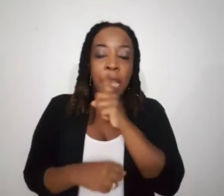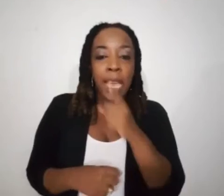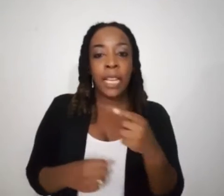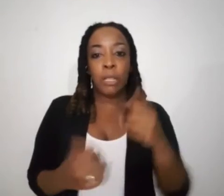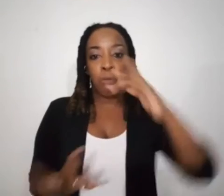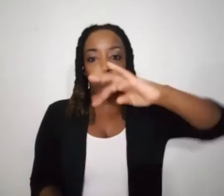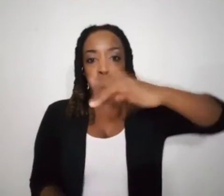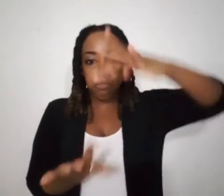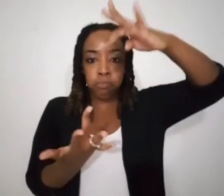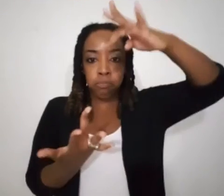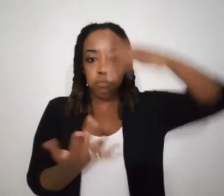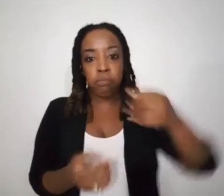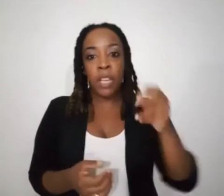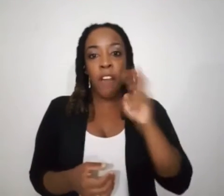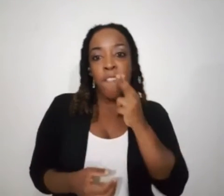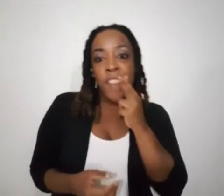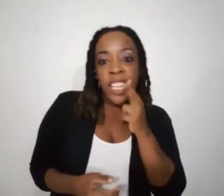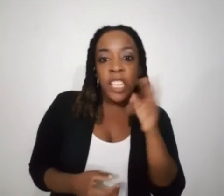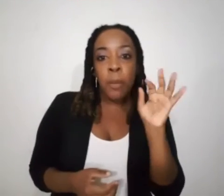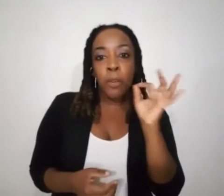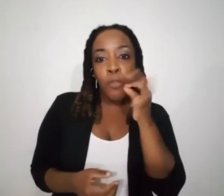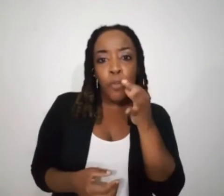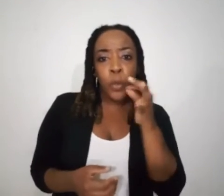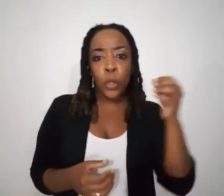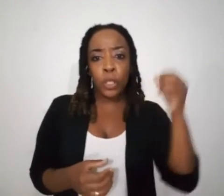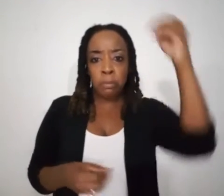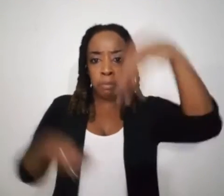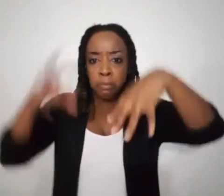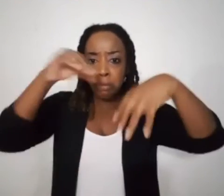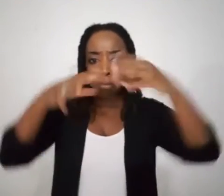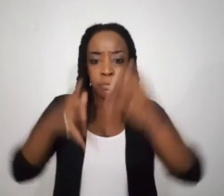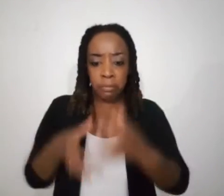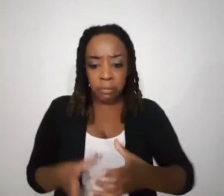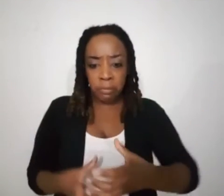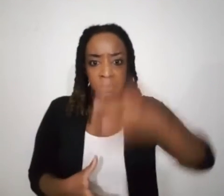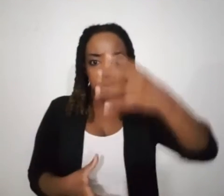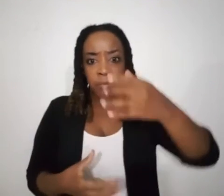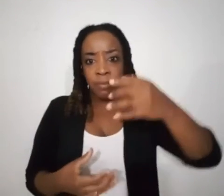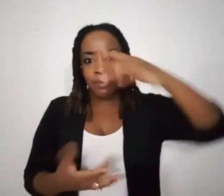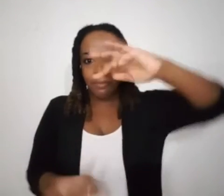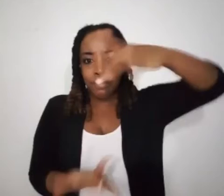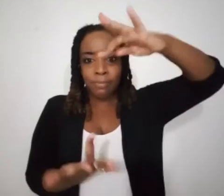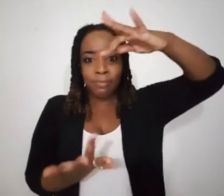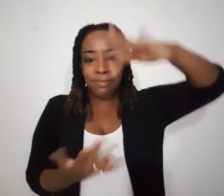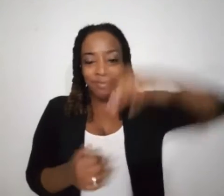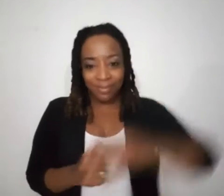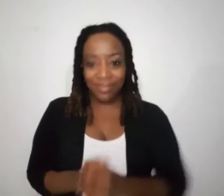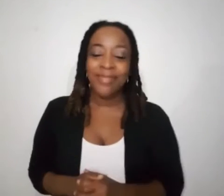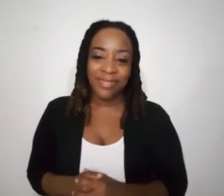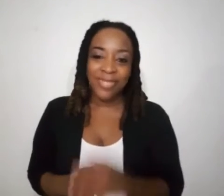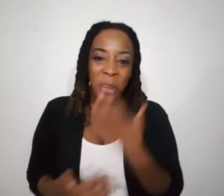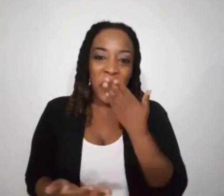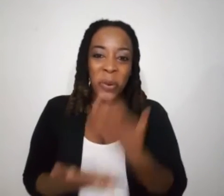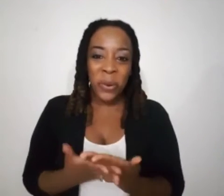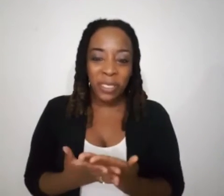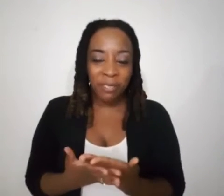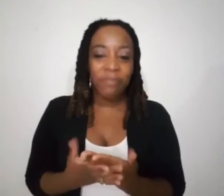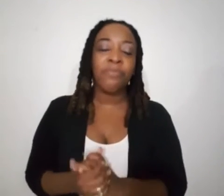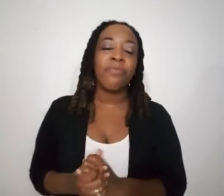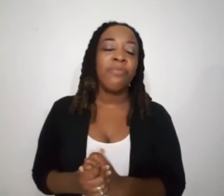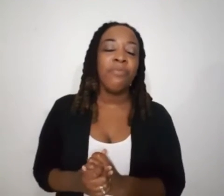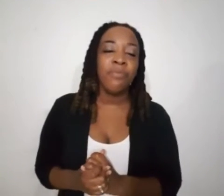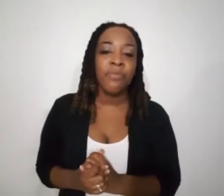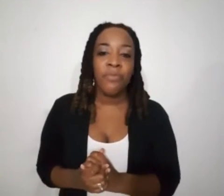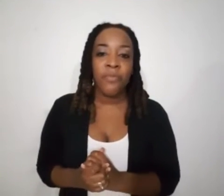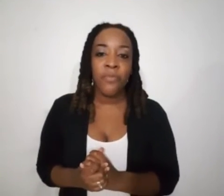really, really good for your children. So good nutrition, good sleeping, and your children will